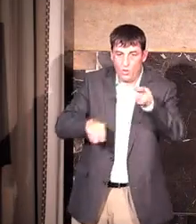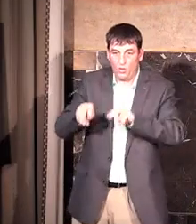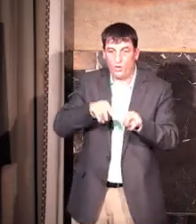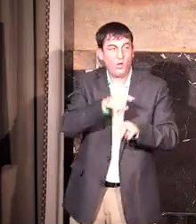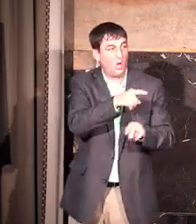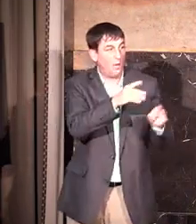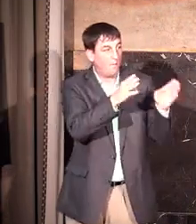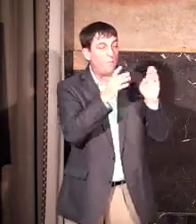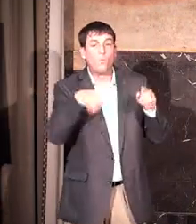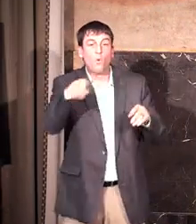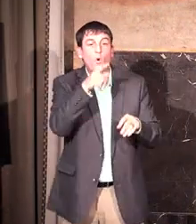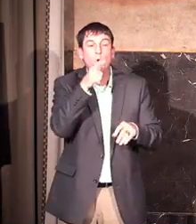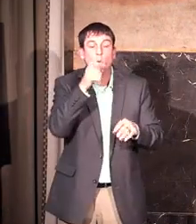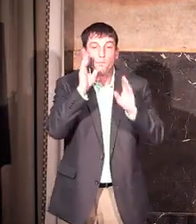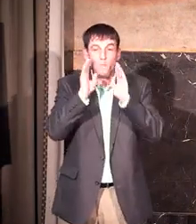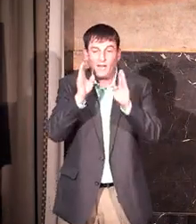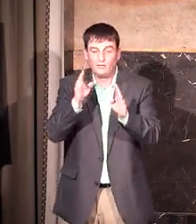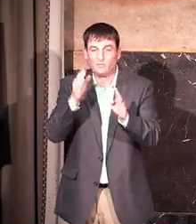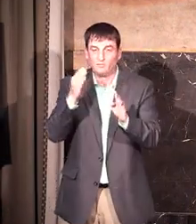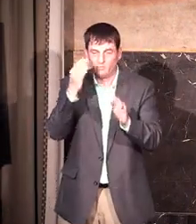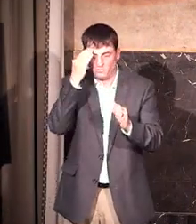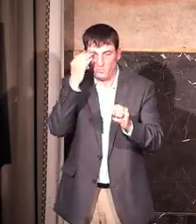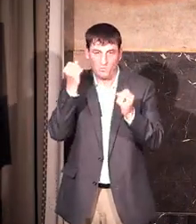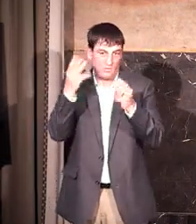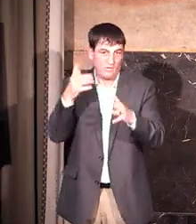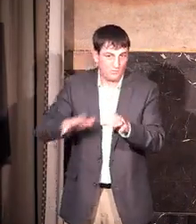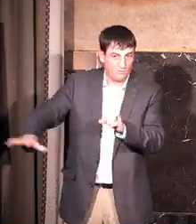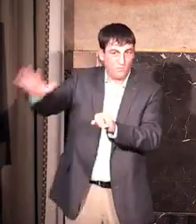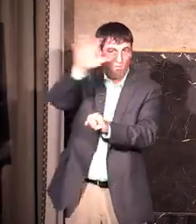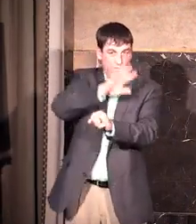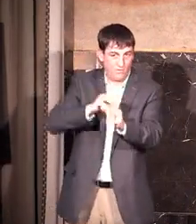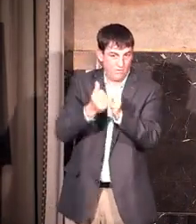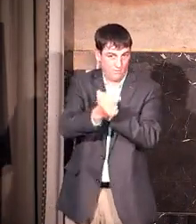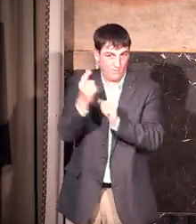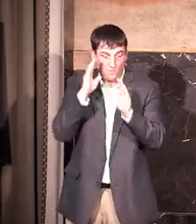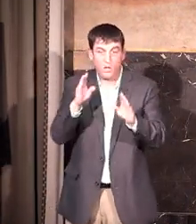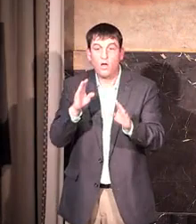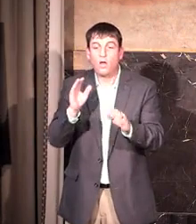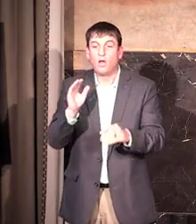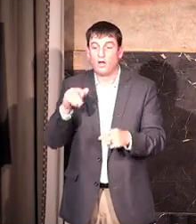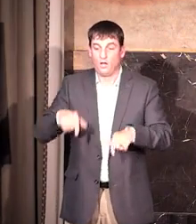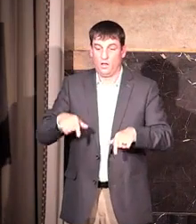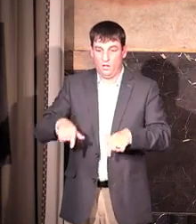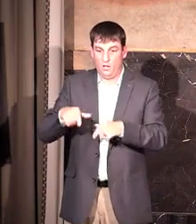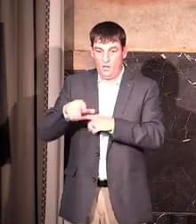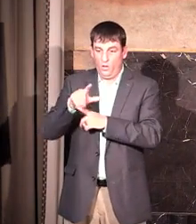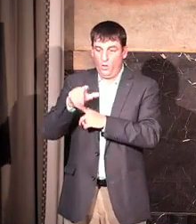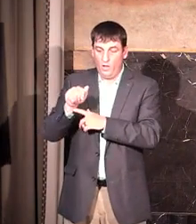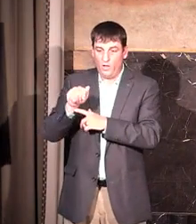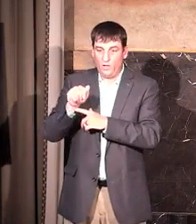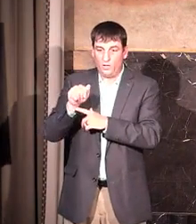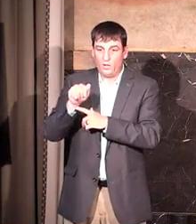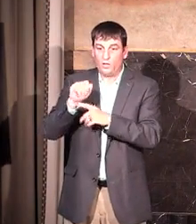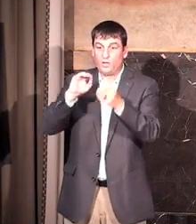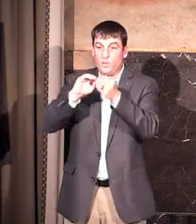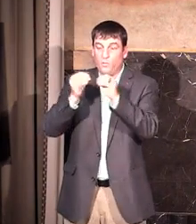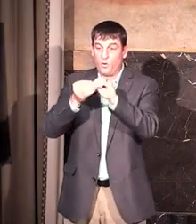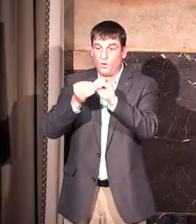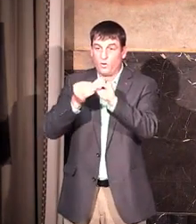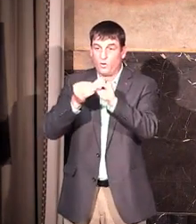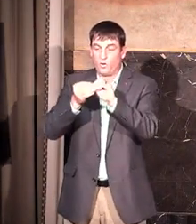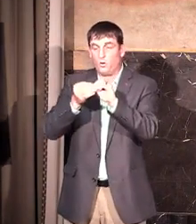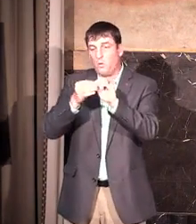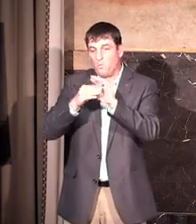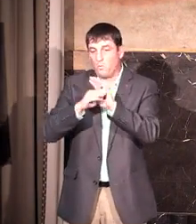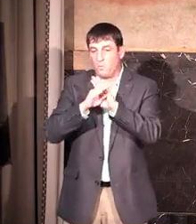know that you have, and I think the vast majority of people across the state have. Our numbers are statewide are moving in a pretty